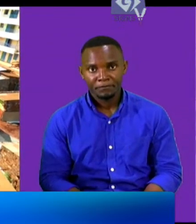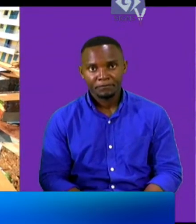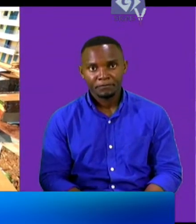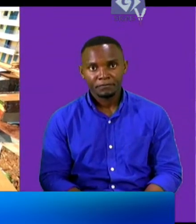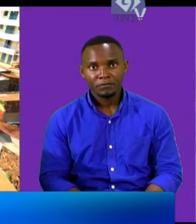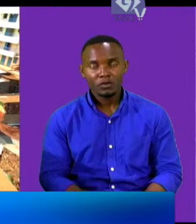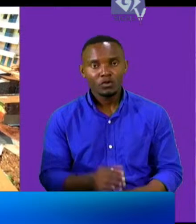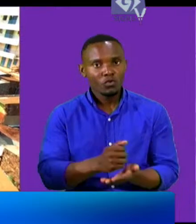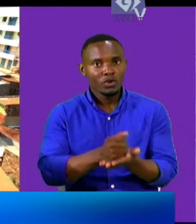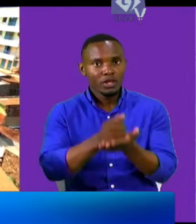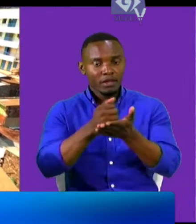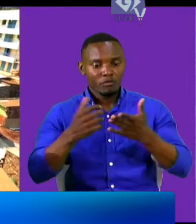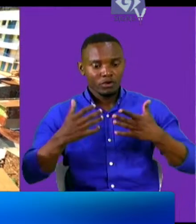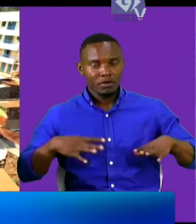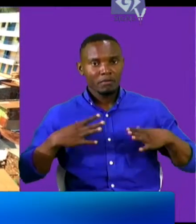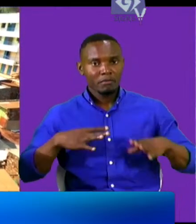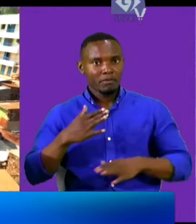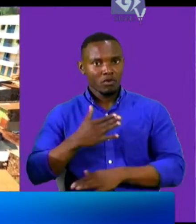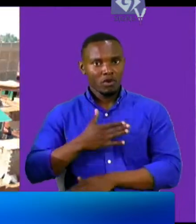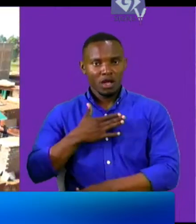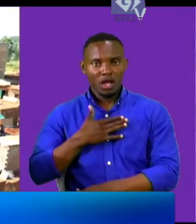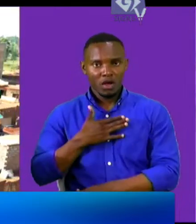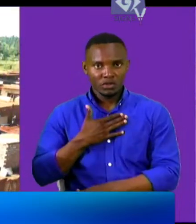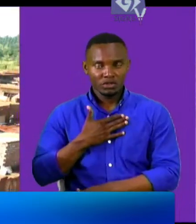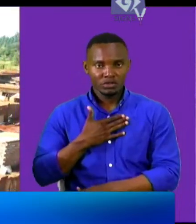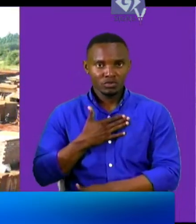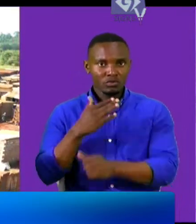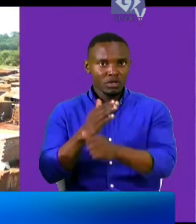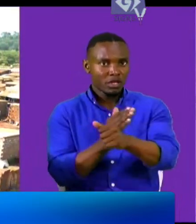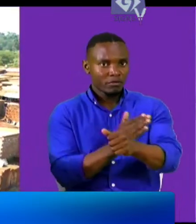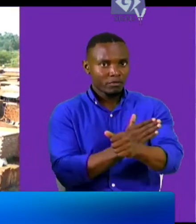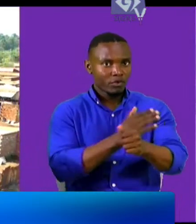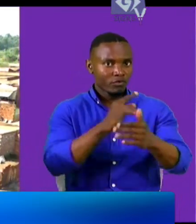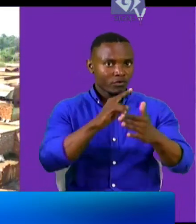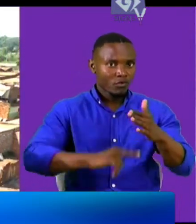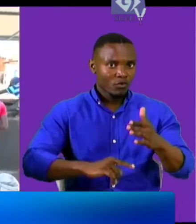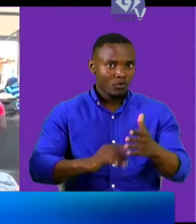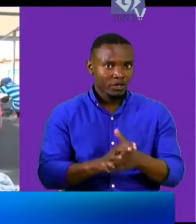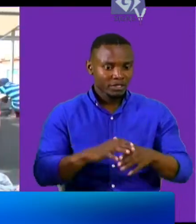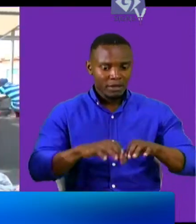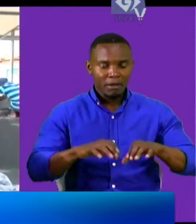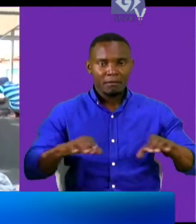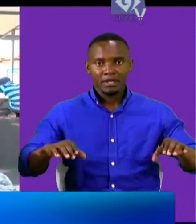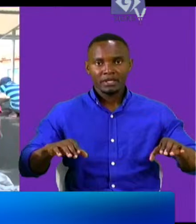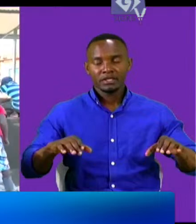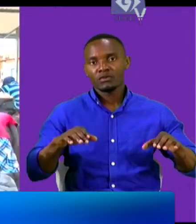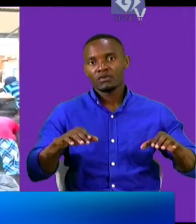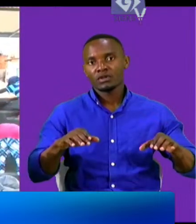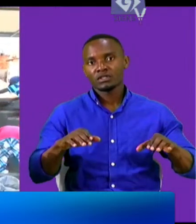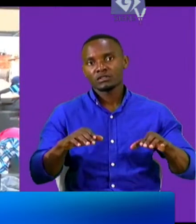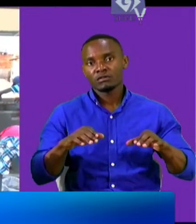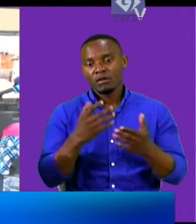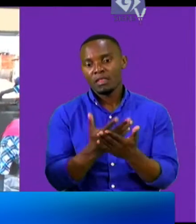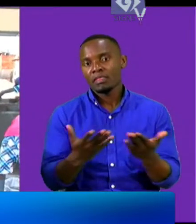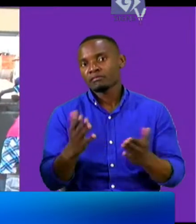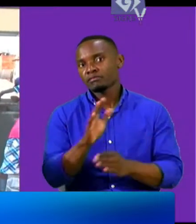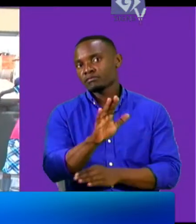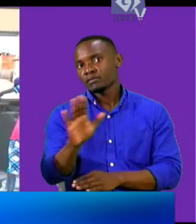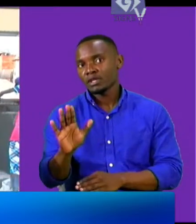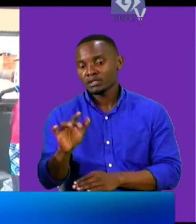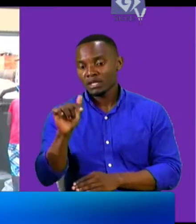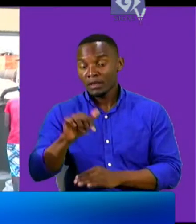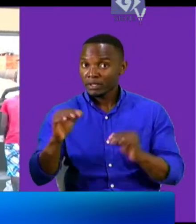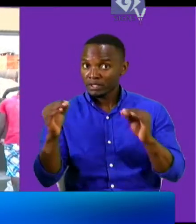going to assist our people to improving on marketing of the products. These are meeting place for